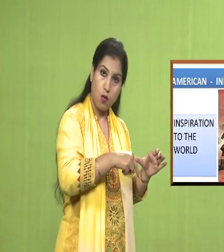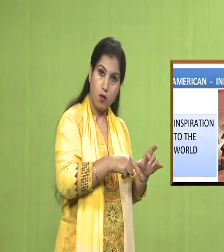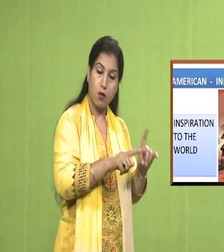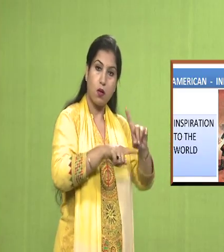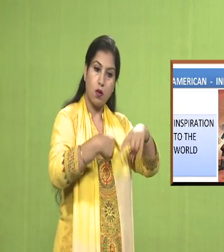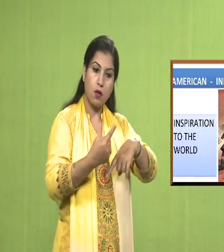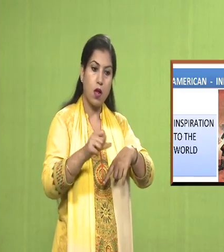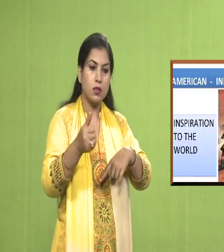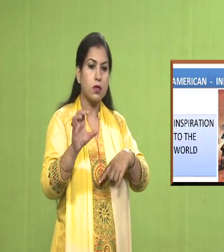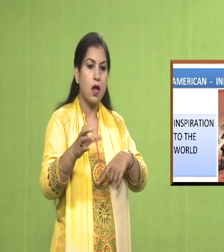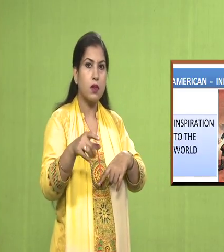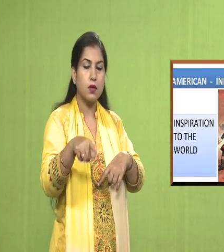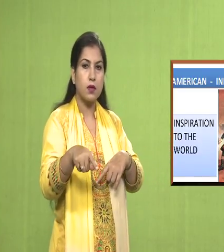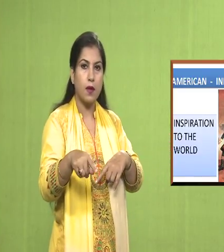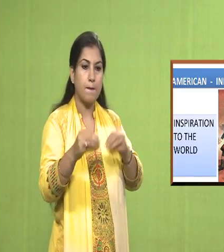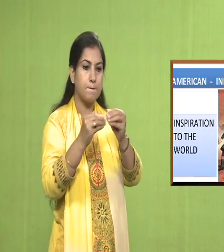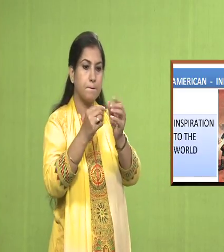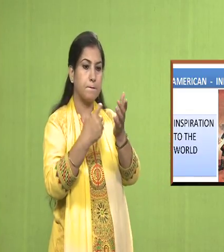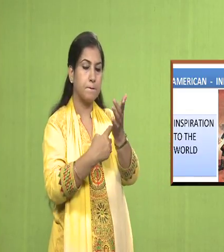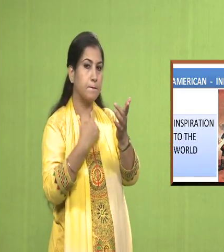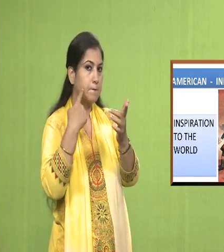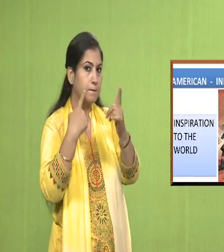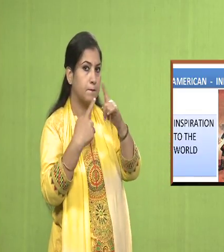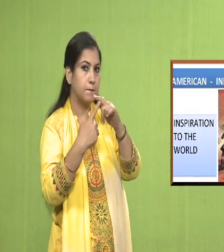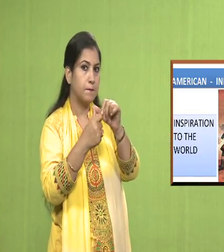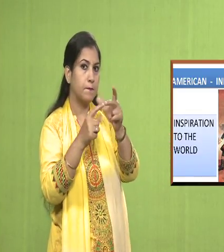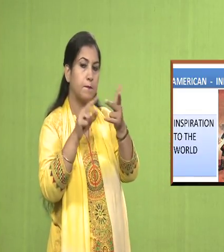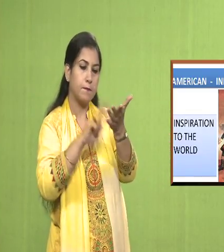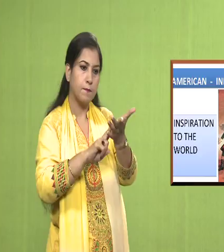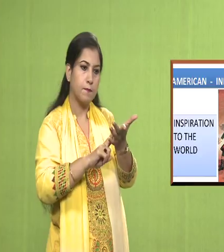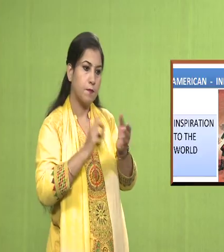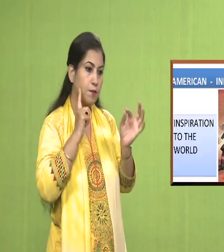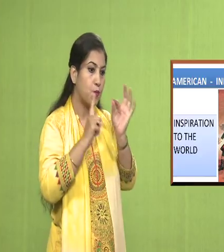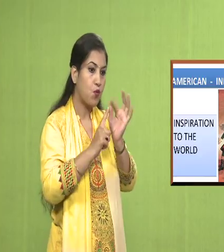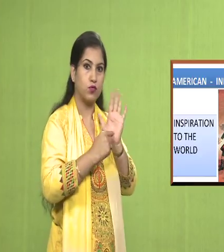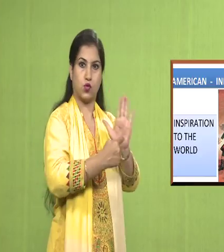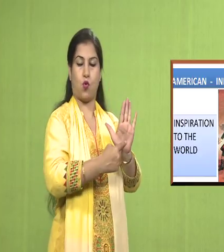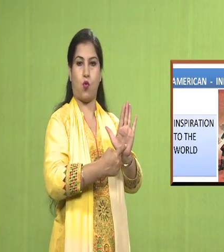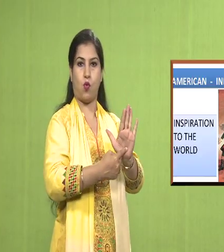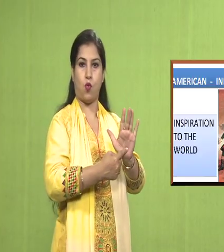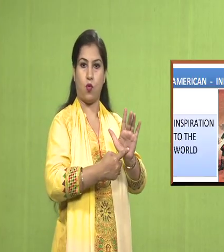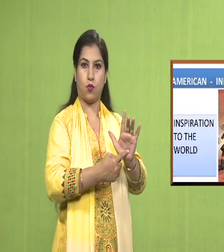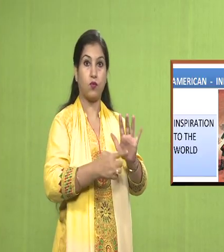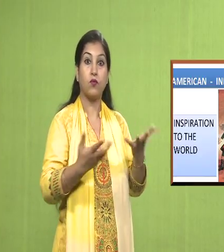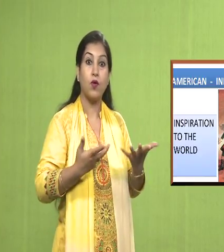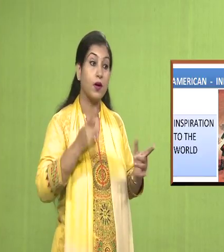against a powerful country like Britain proved that If the people of a